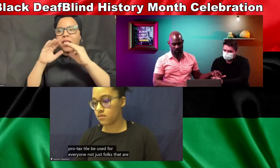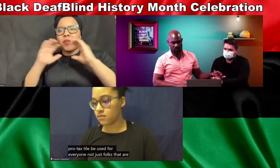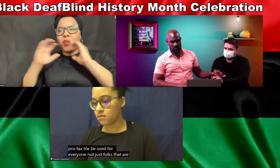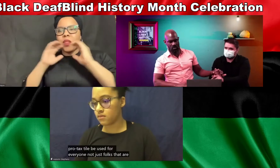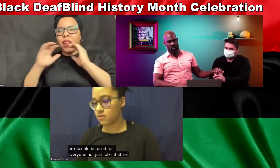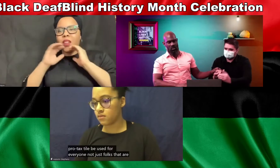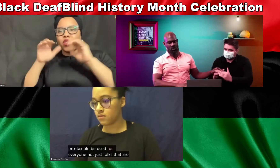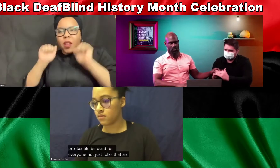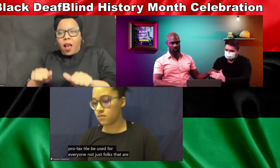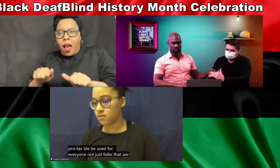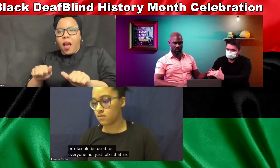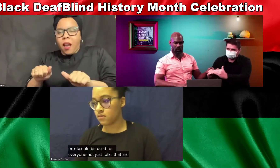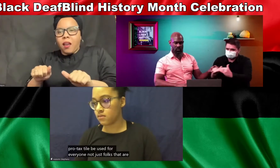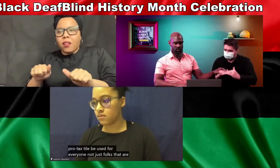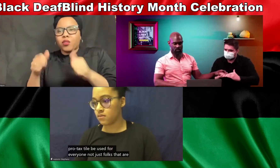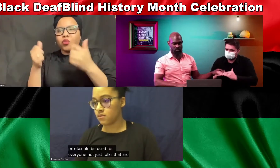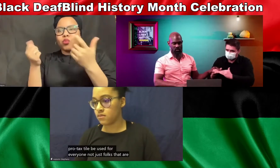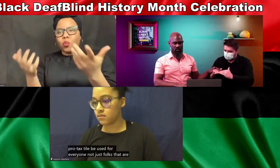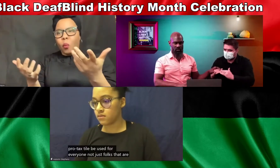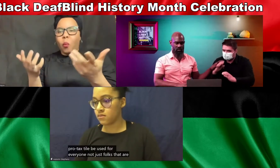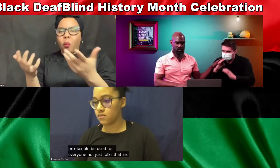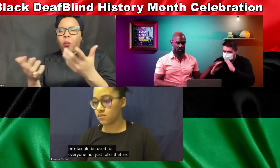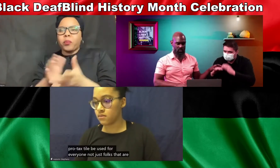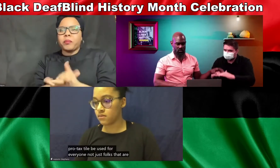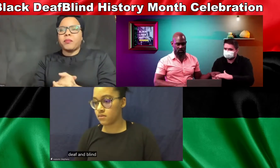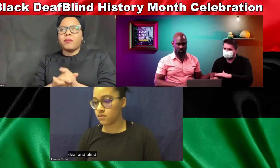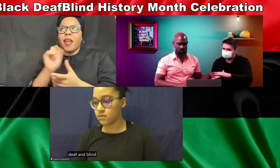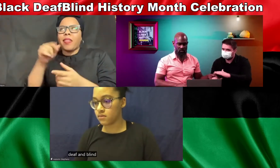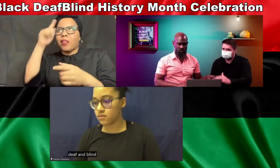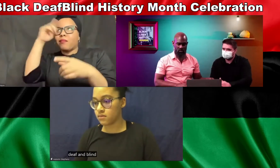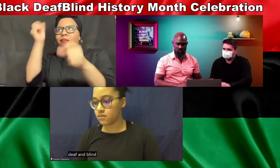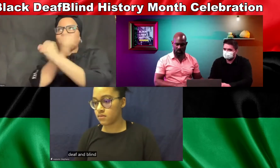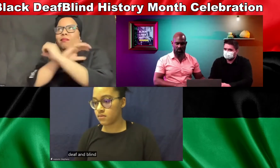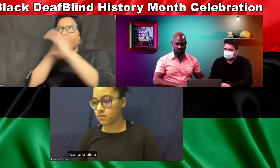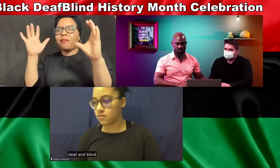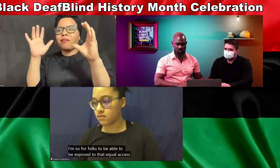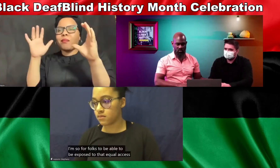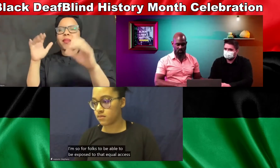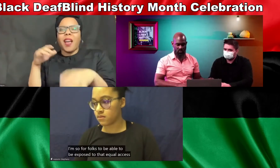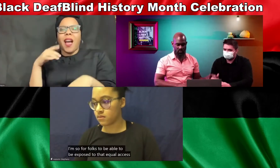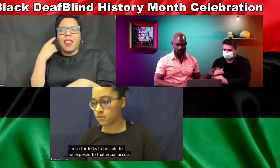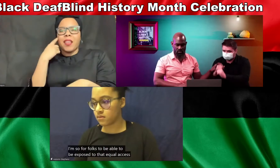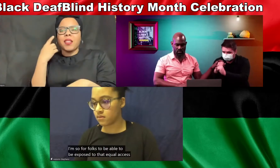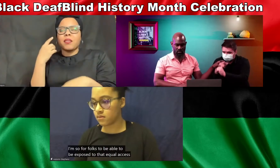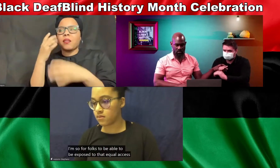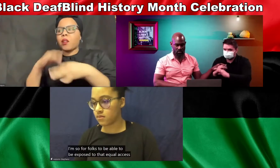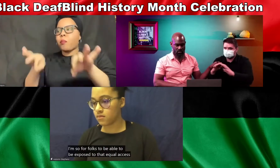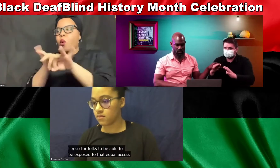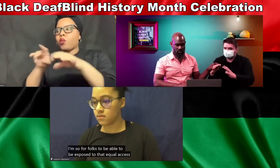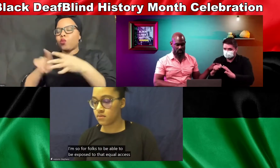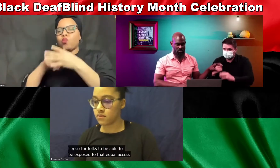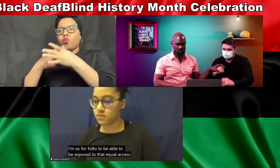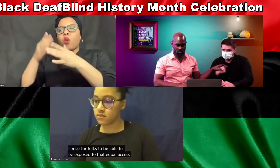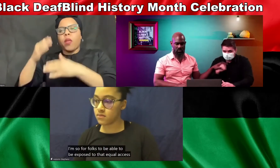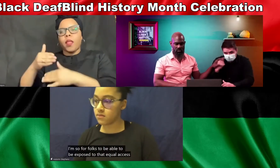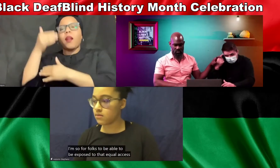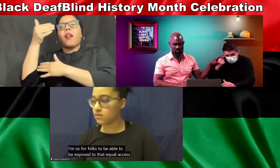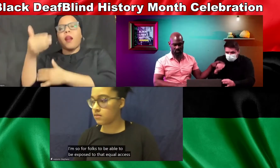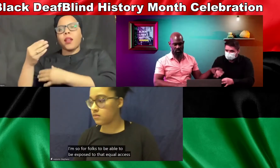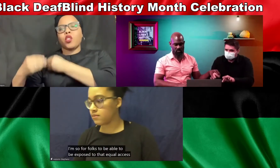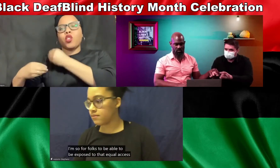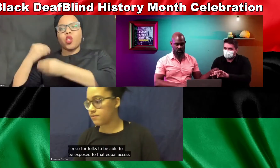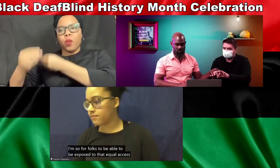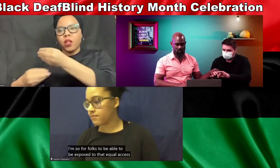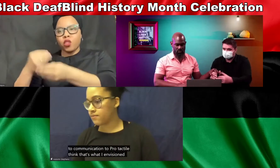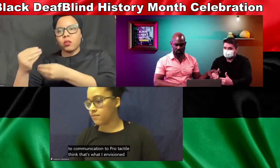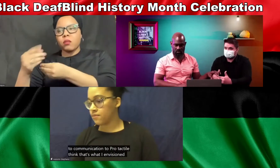So for folks to be able to be exposed to that equal access to communication, to pro-tactile, I think that's what I envision for the